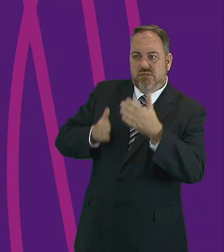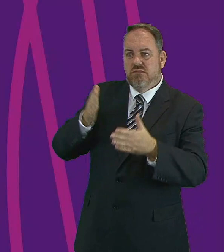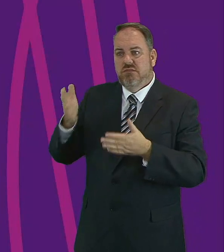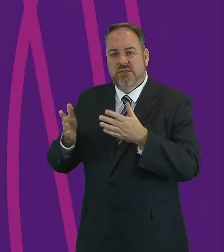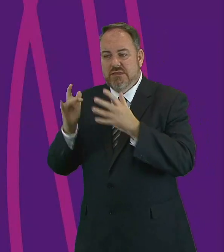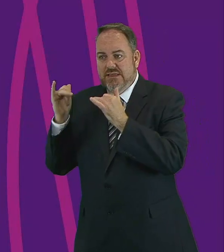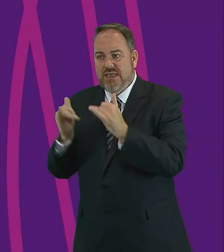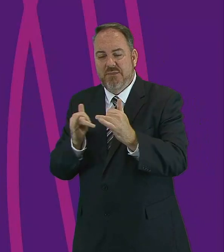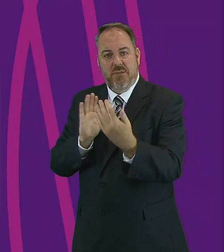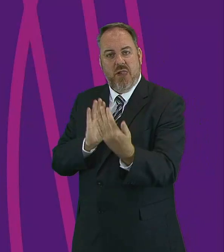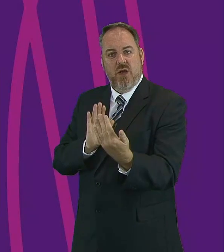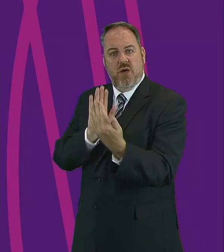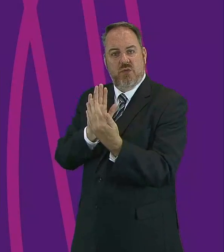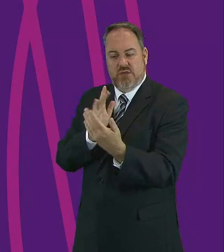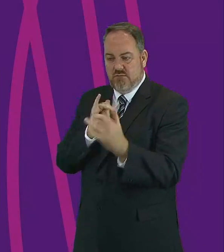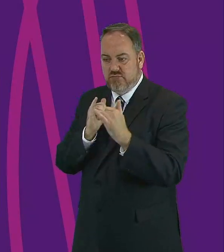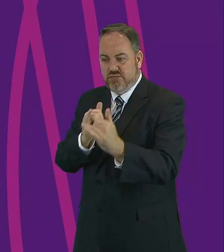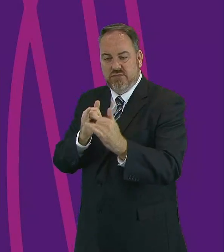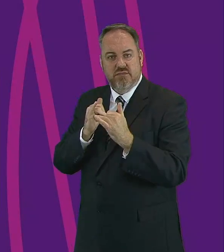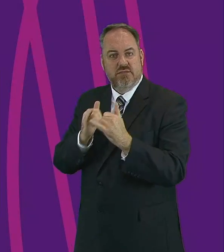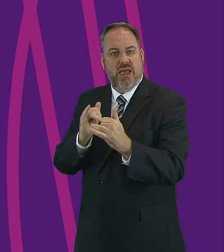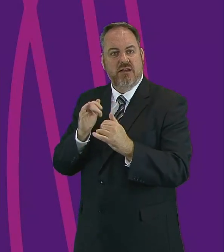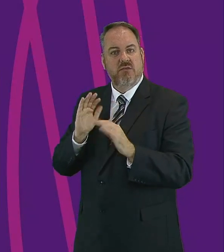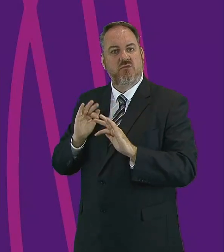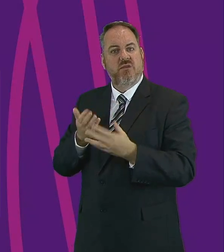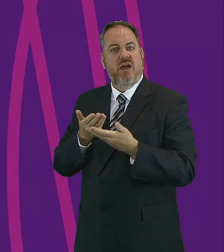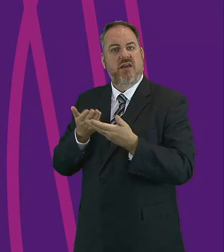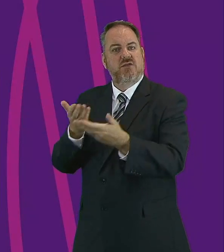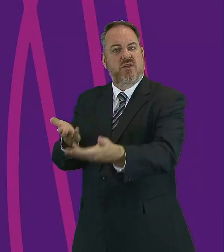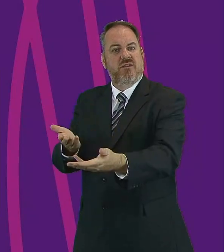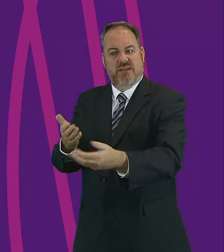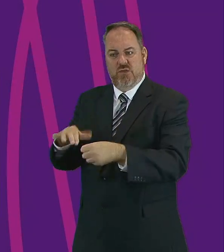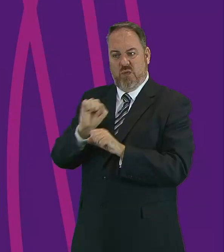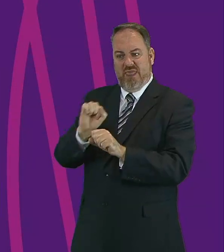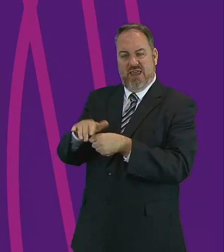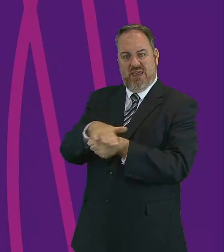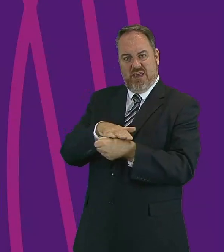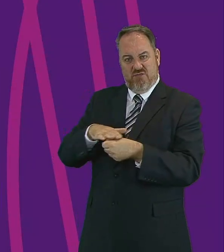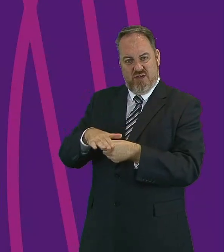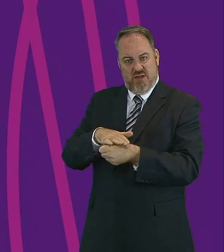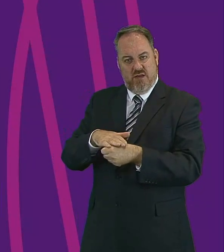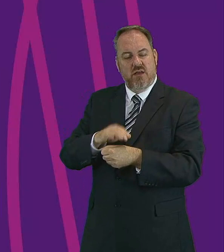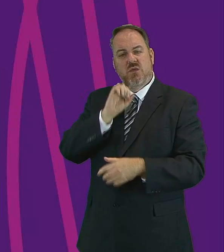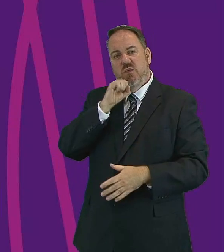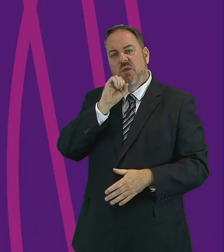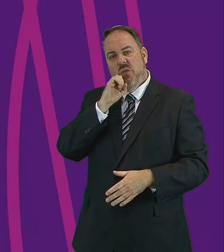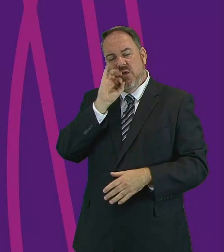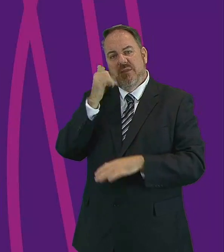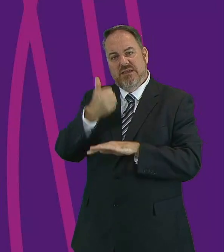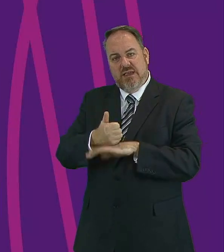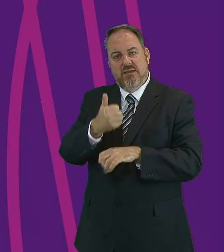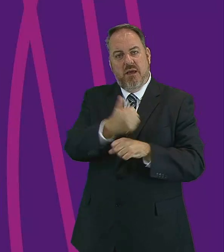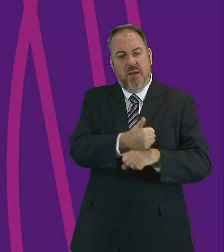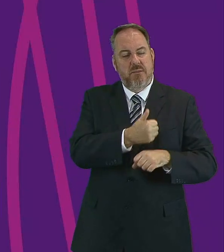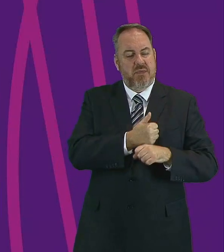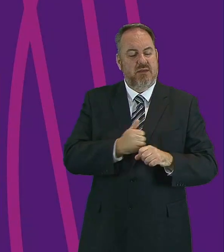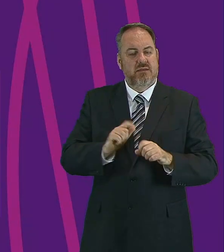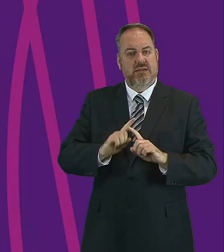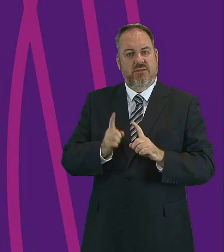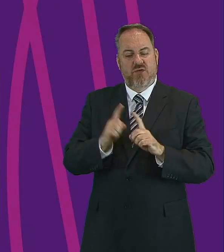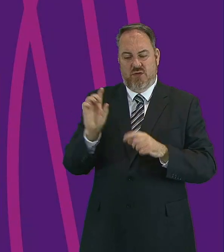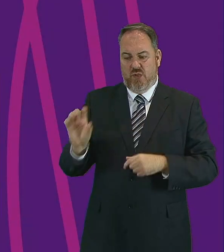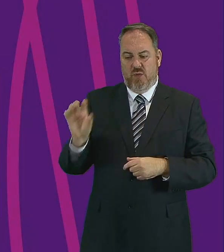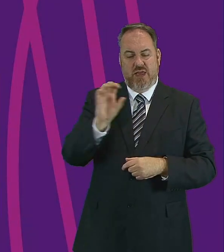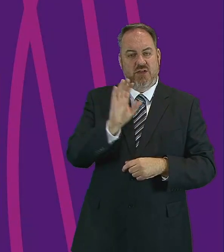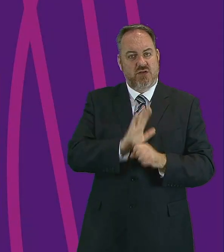closer to people. So I think it's really important that we have fixed capacity, which we will have in strategic locations around the country, but actually